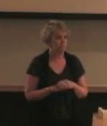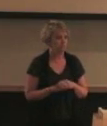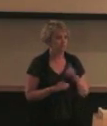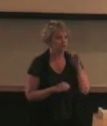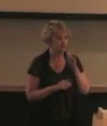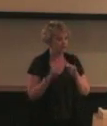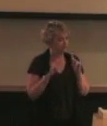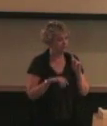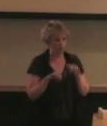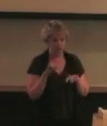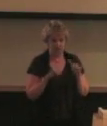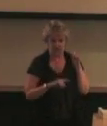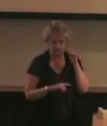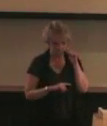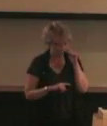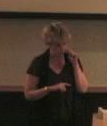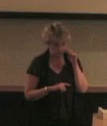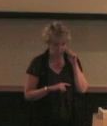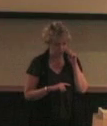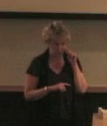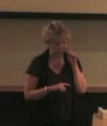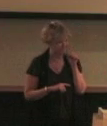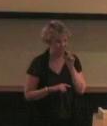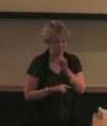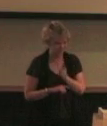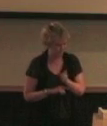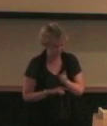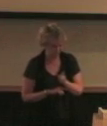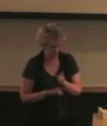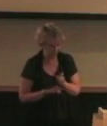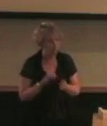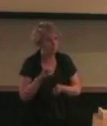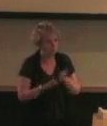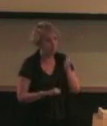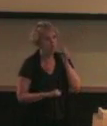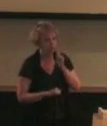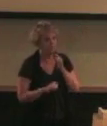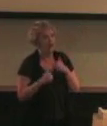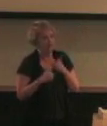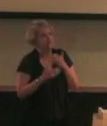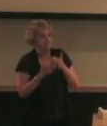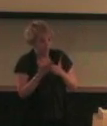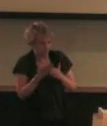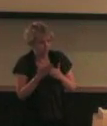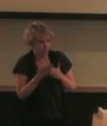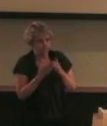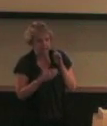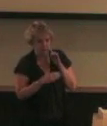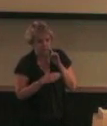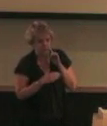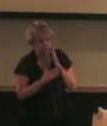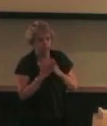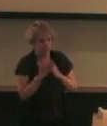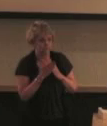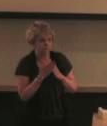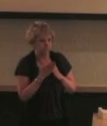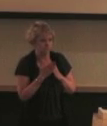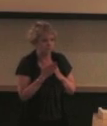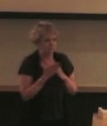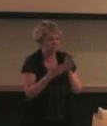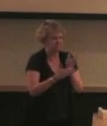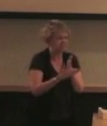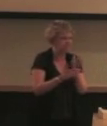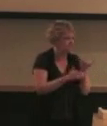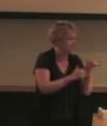Deaf people cannot hear. That's a myth. Most deaf people have some residual hearing. This ranges